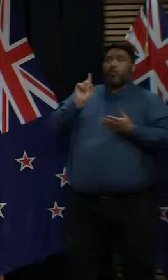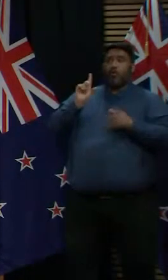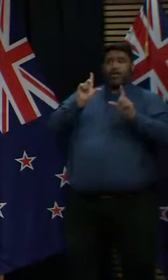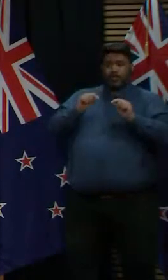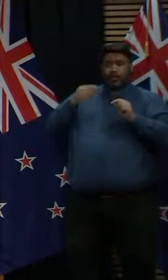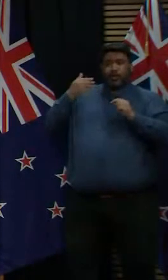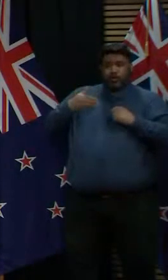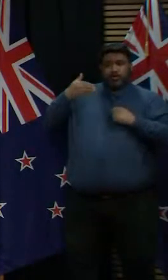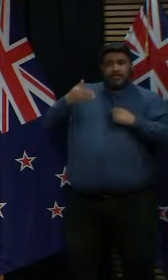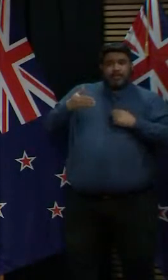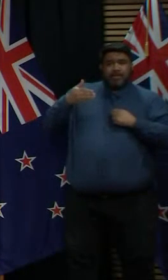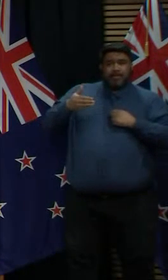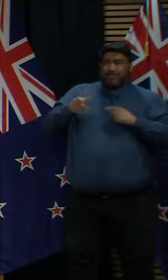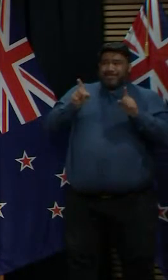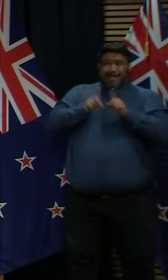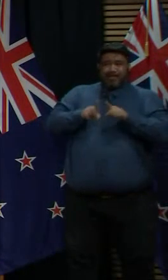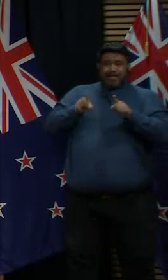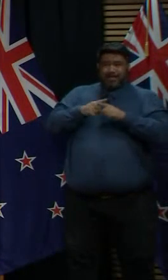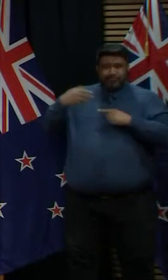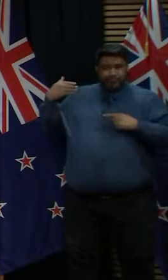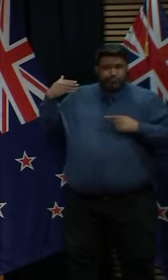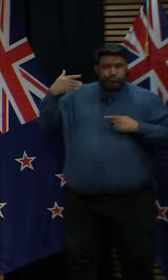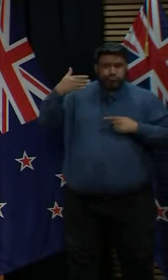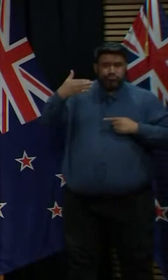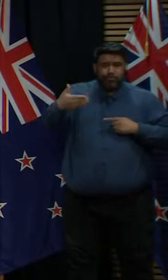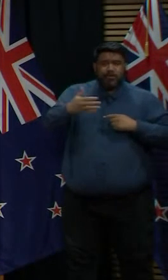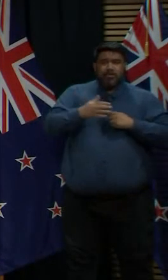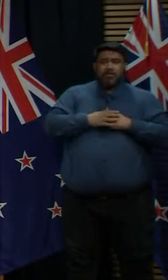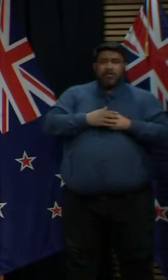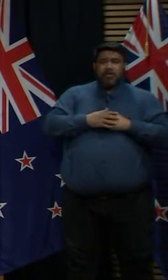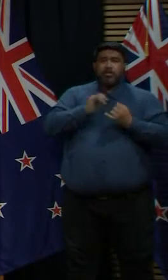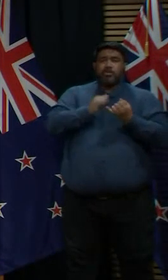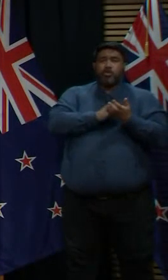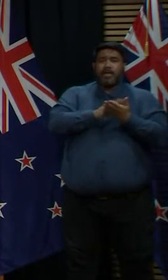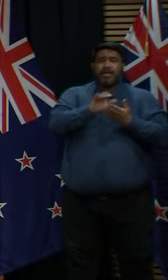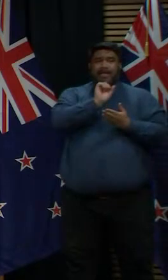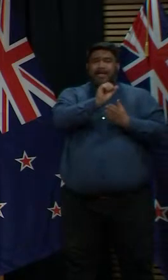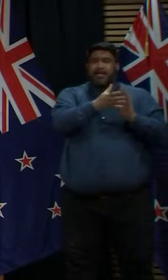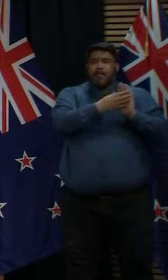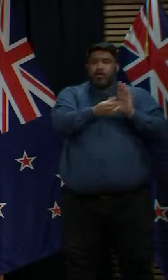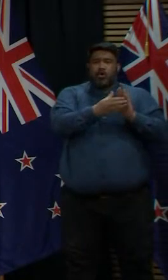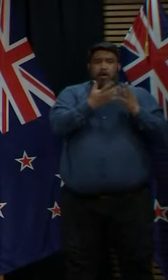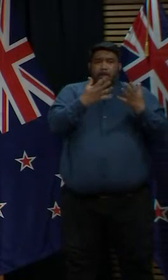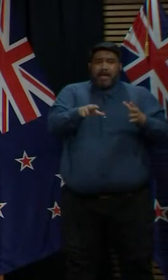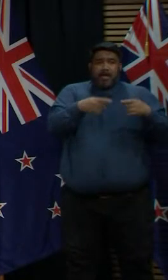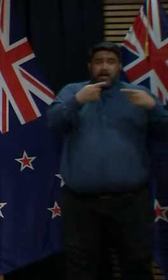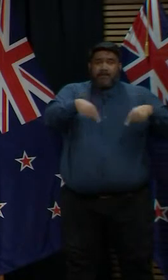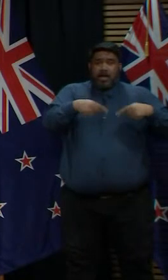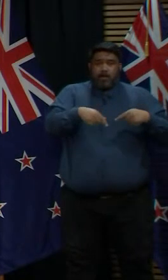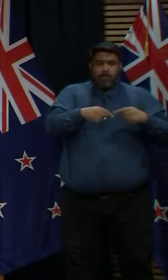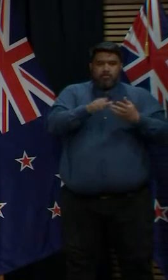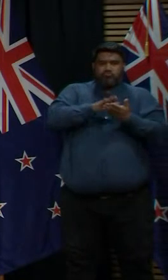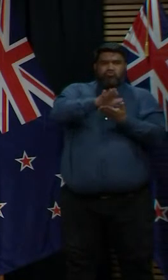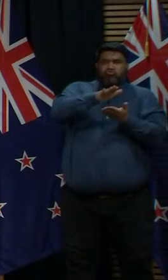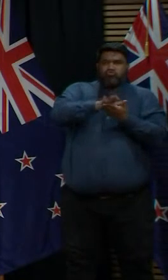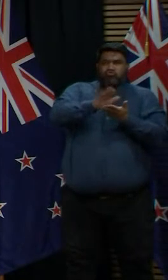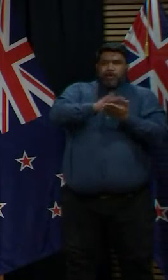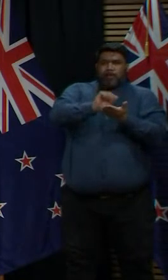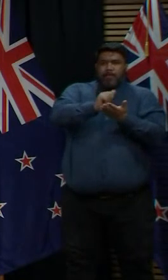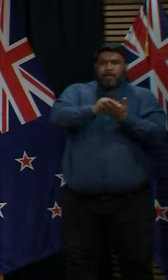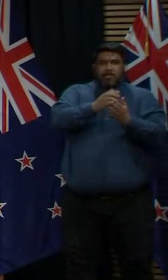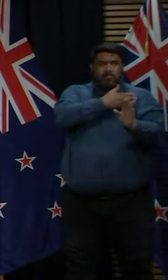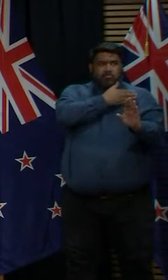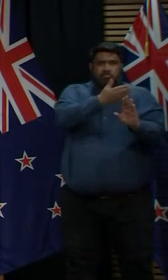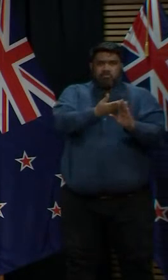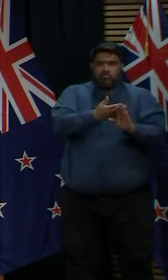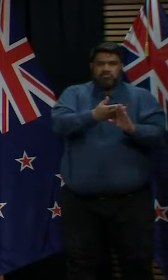through. Professor Hendy's modelling has been available in different forms and iterations right from the beginning of COVID, and